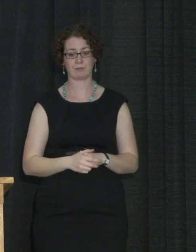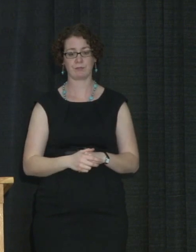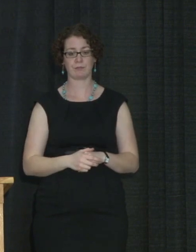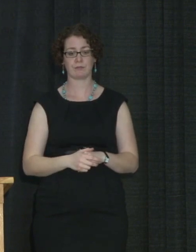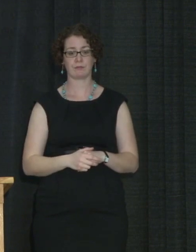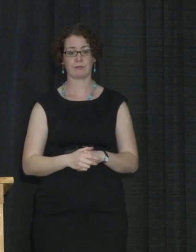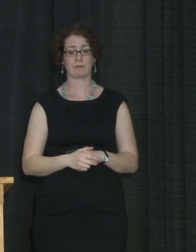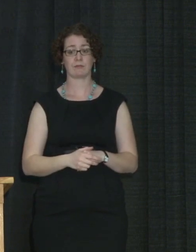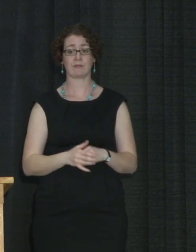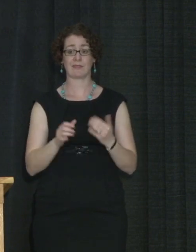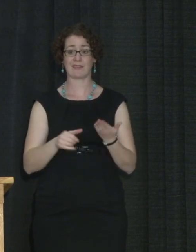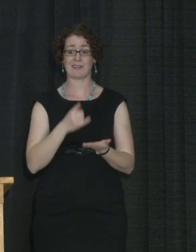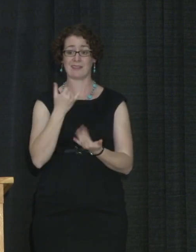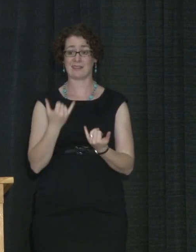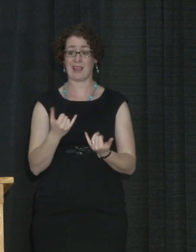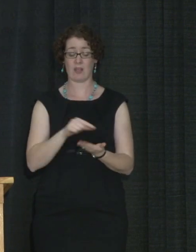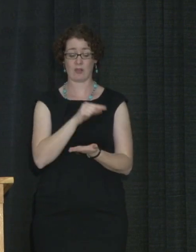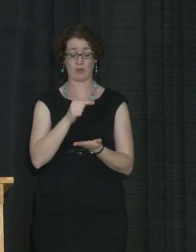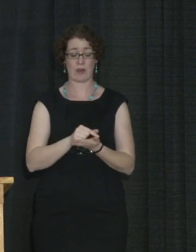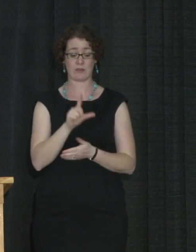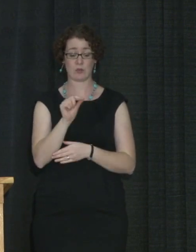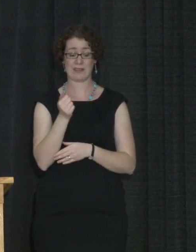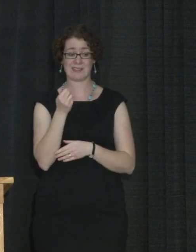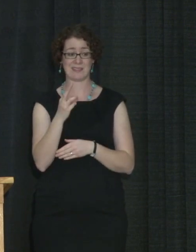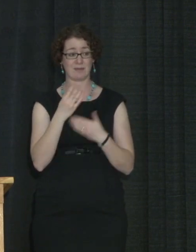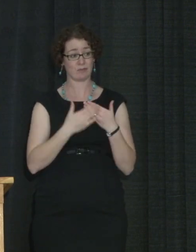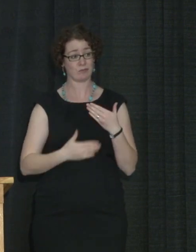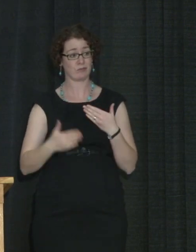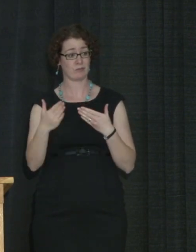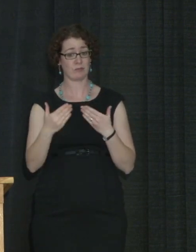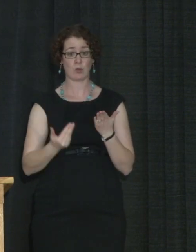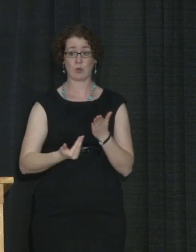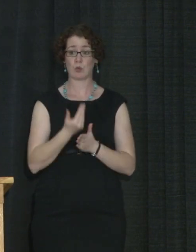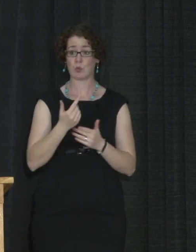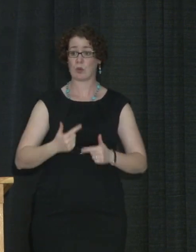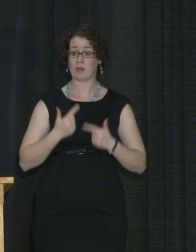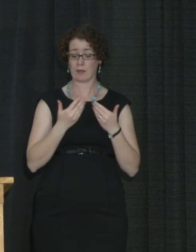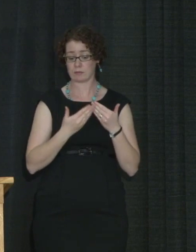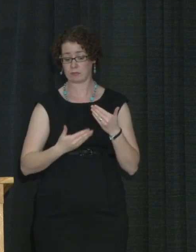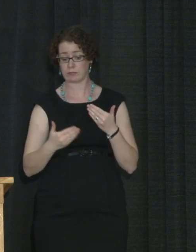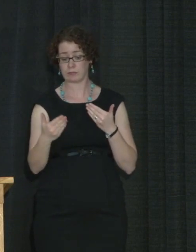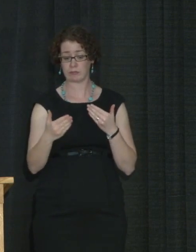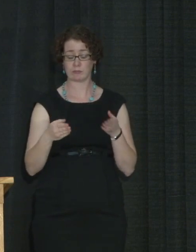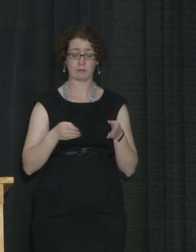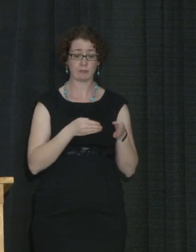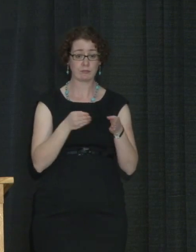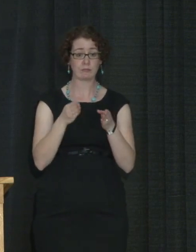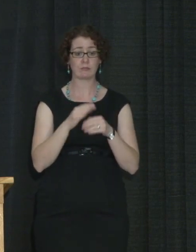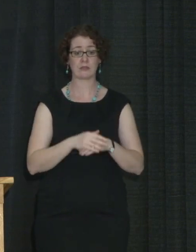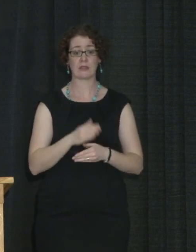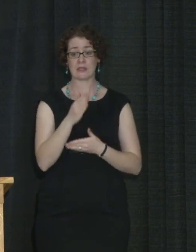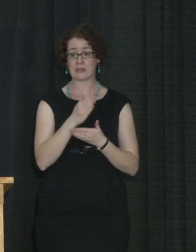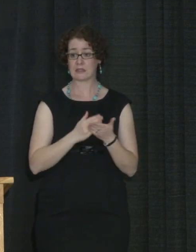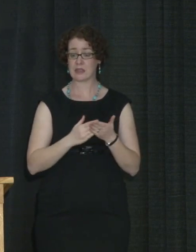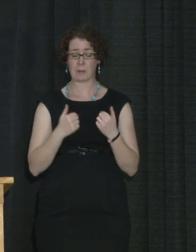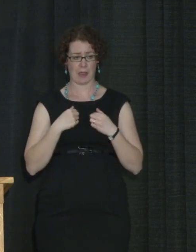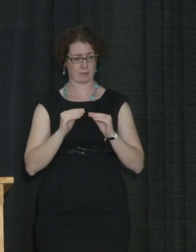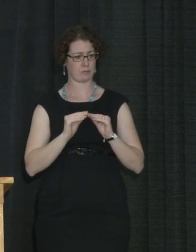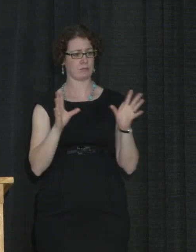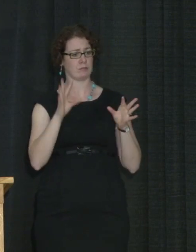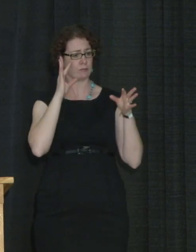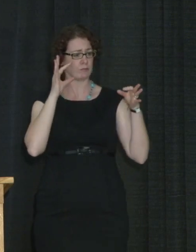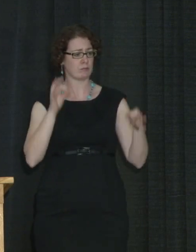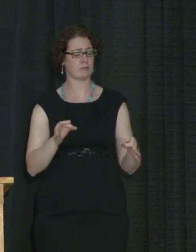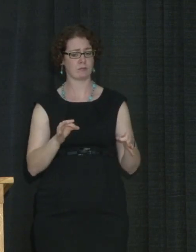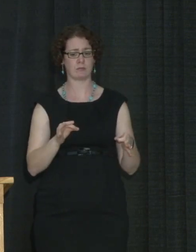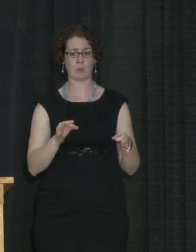Now, as we, the graduates of 2016, sent forth on our new paths that we have made, some of us may have a clear view of what's